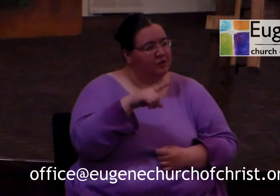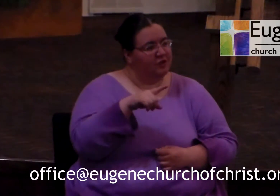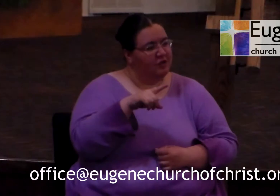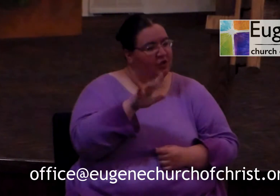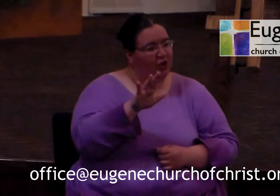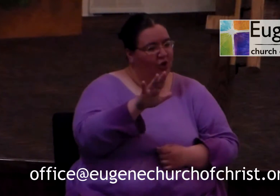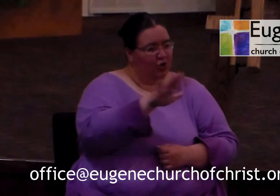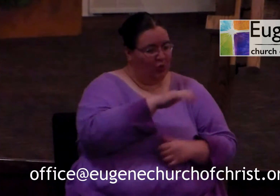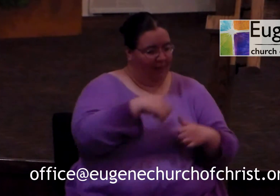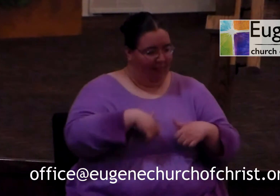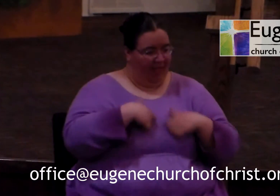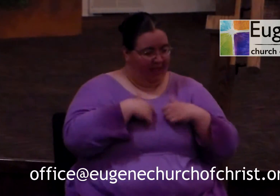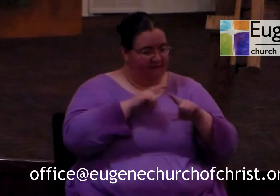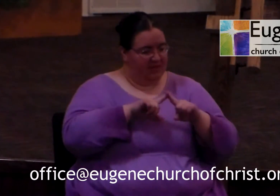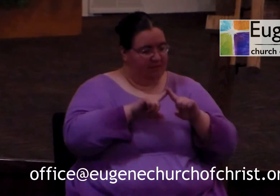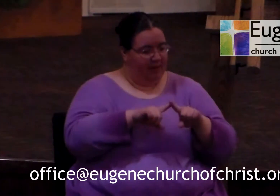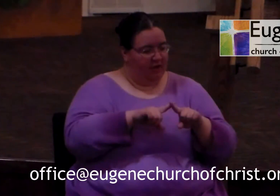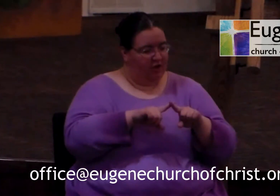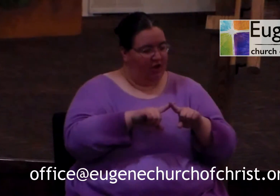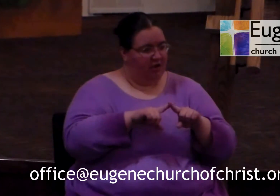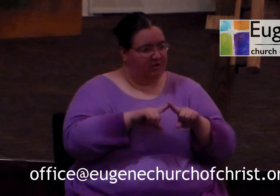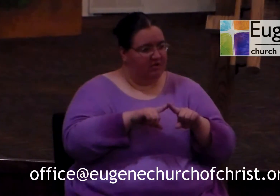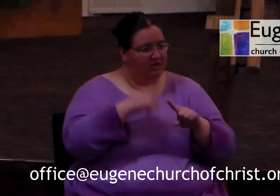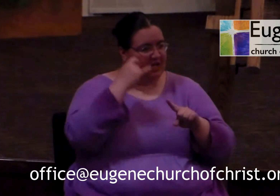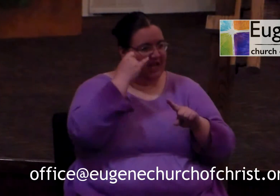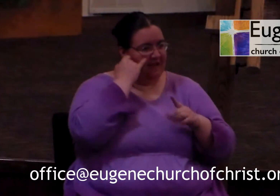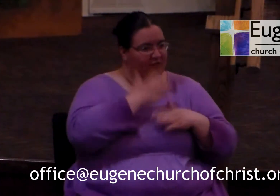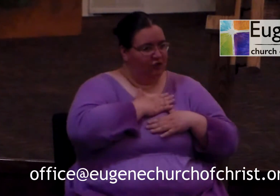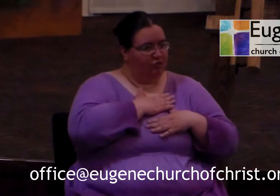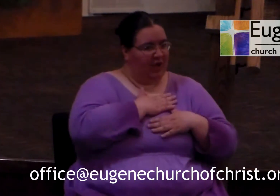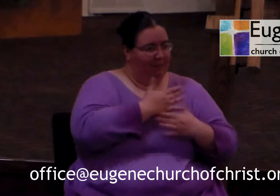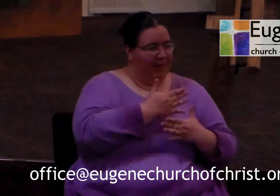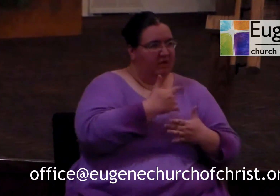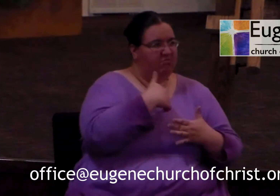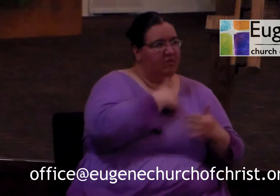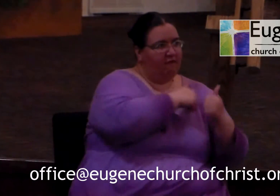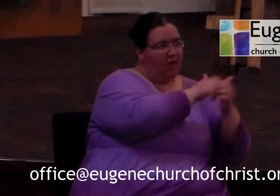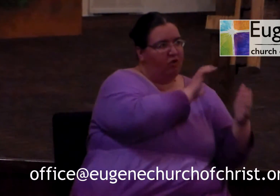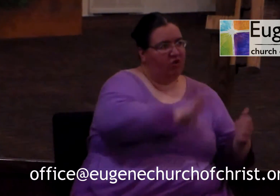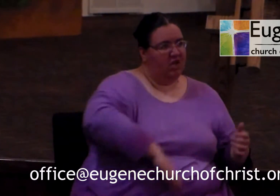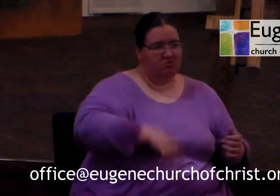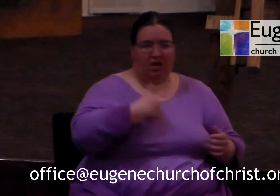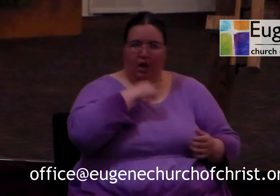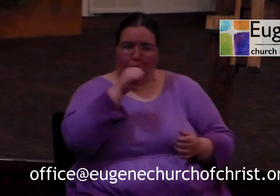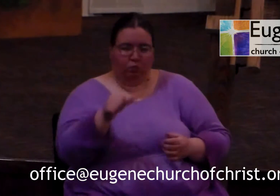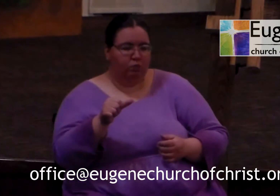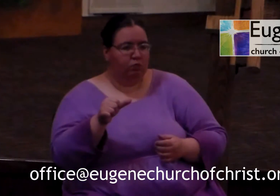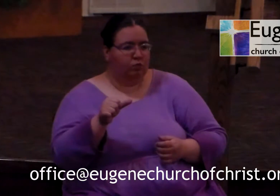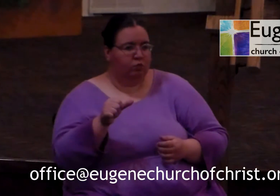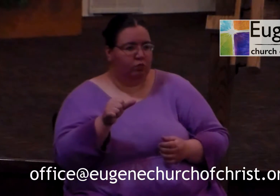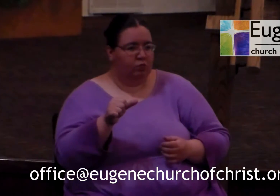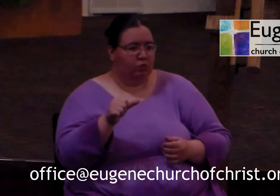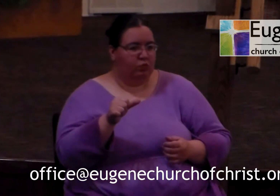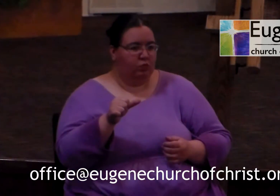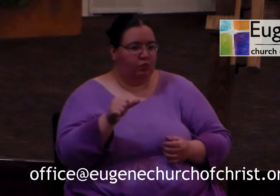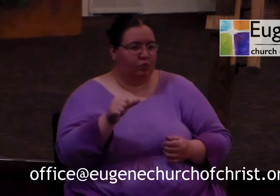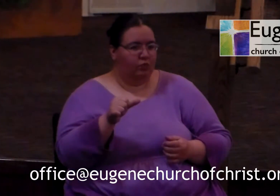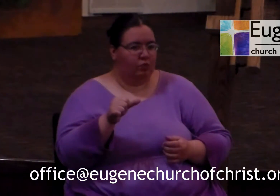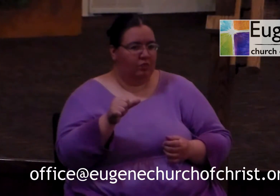risk? How does that change things in your mind? And we can rationalize our way around and say that, I could do a whole lot more